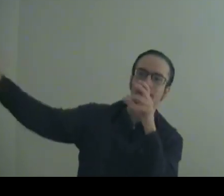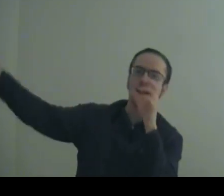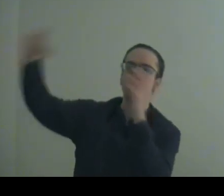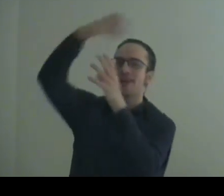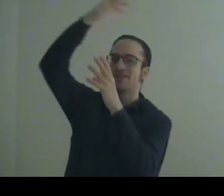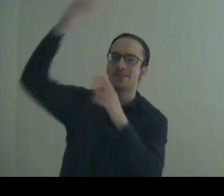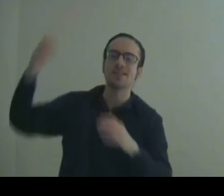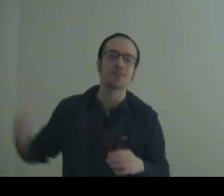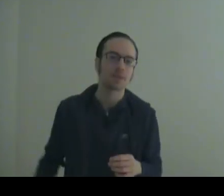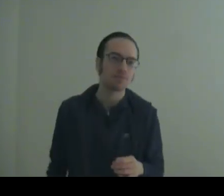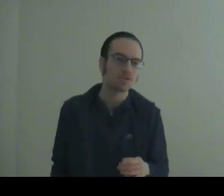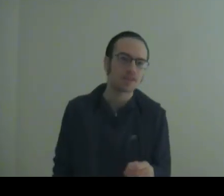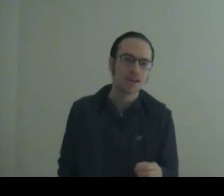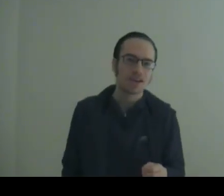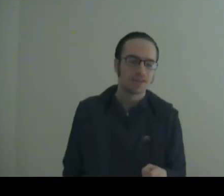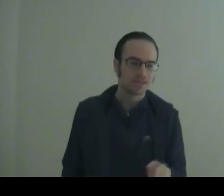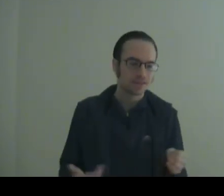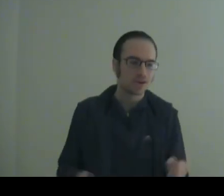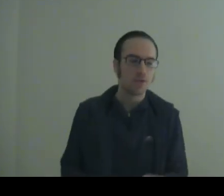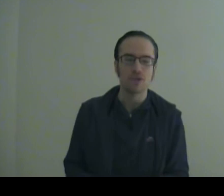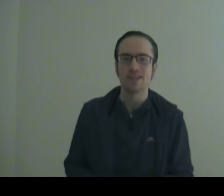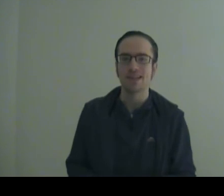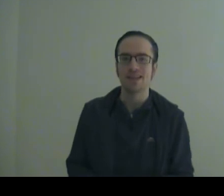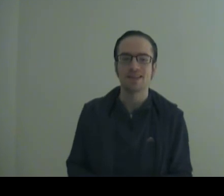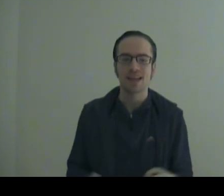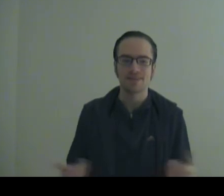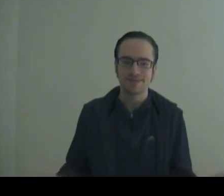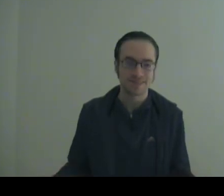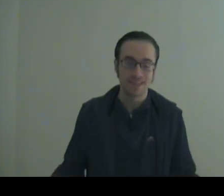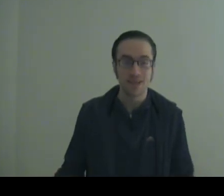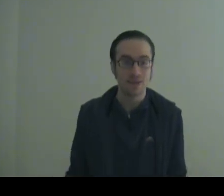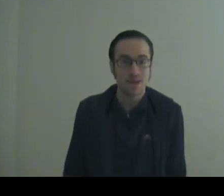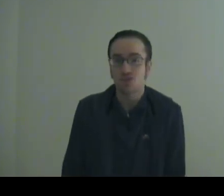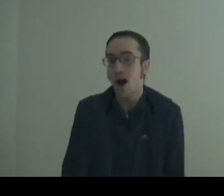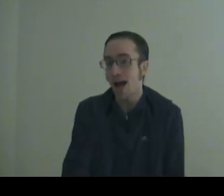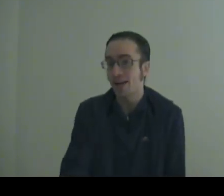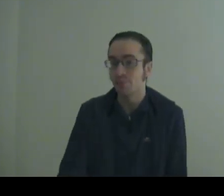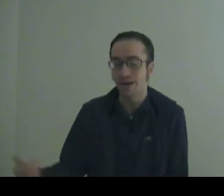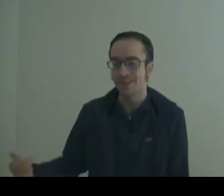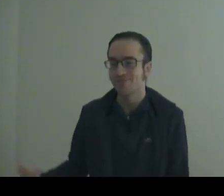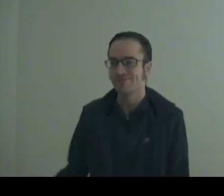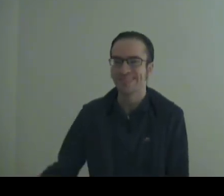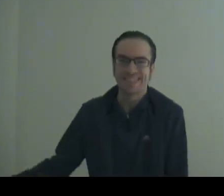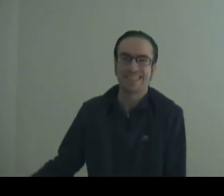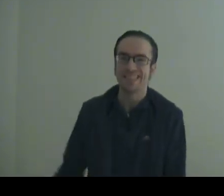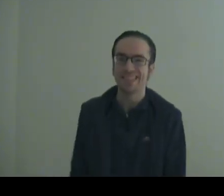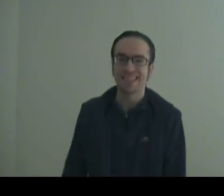and you actually see something move over his head. And, yeah, they tried, but, yeah,